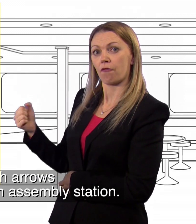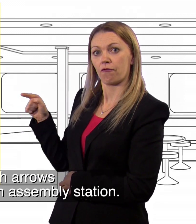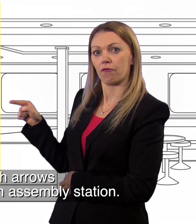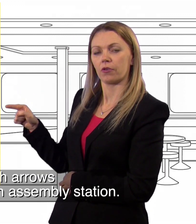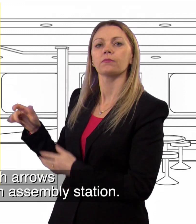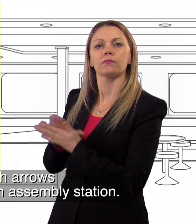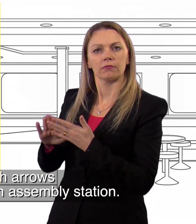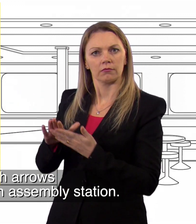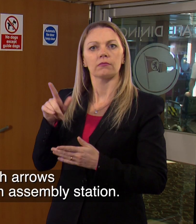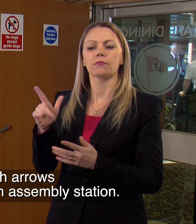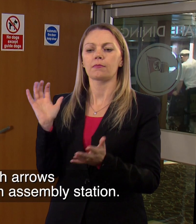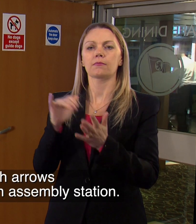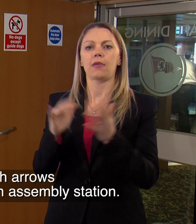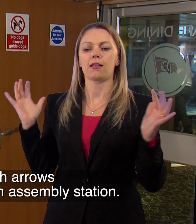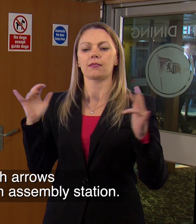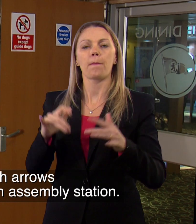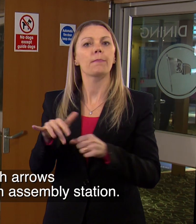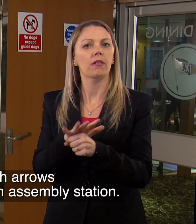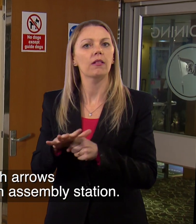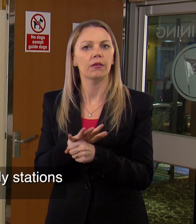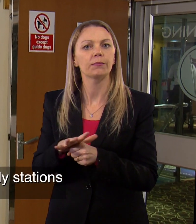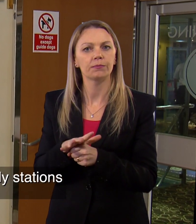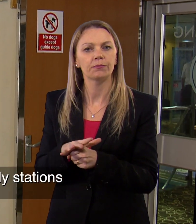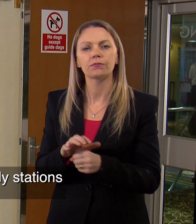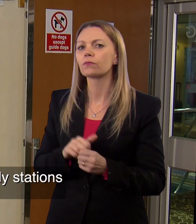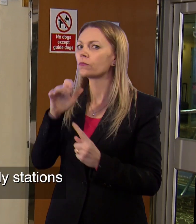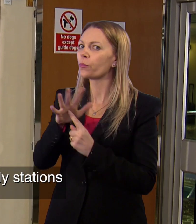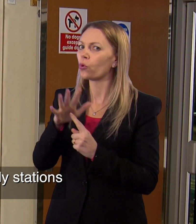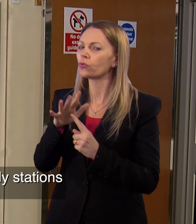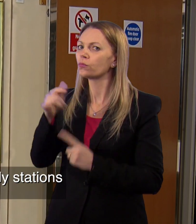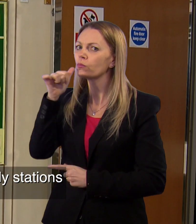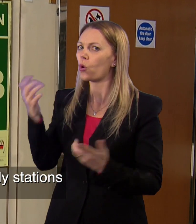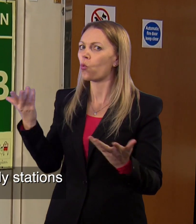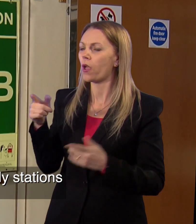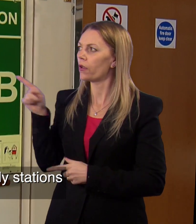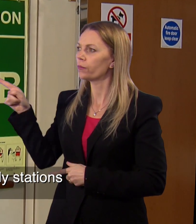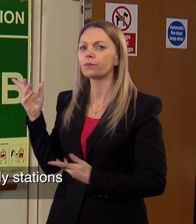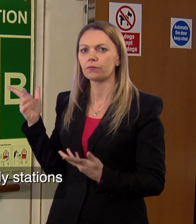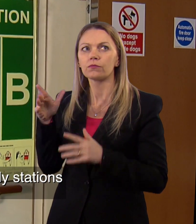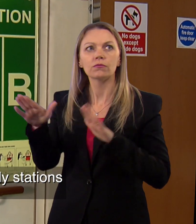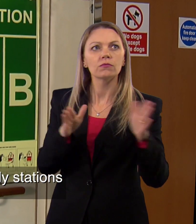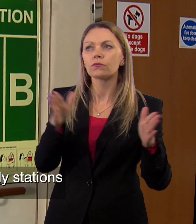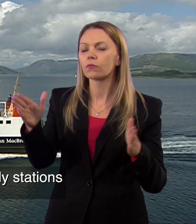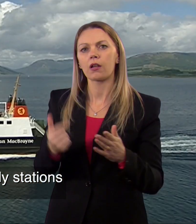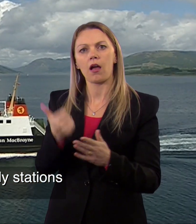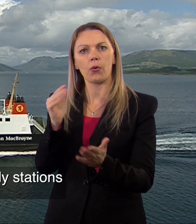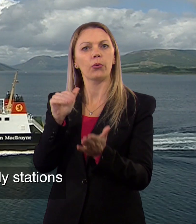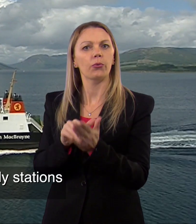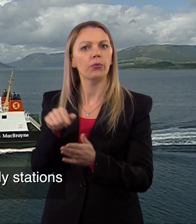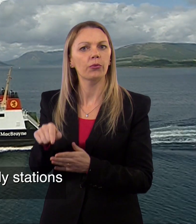inwards shows you're at an assembly station. It's important to know where assembly stations are and how to get